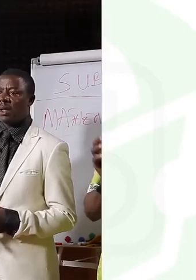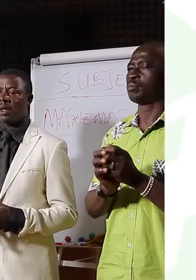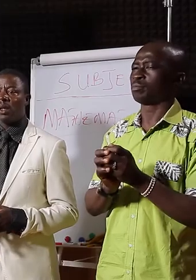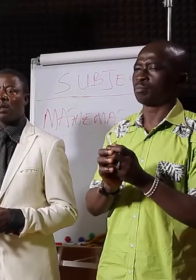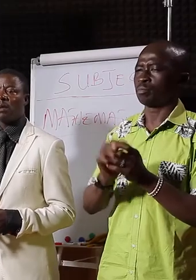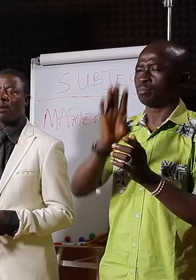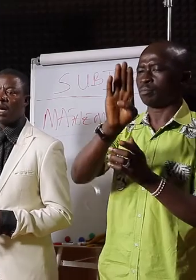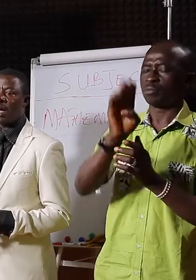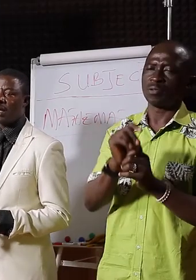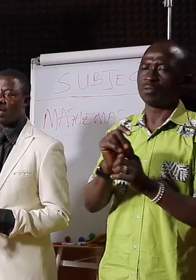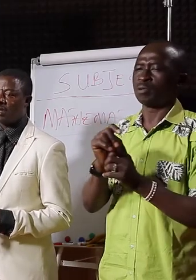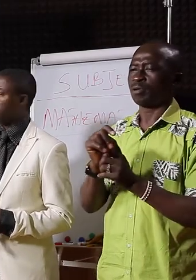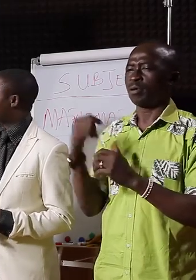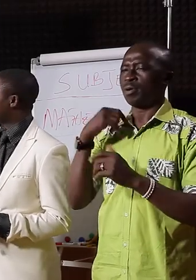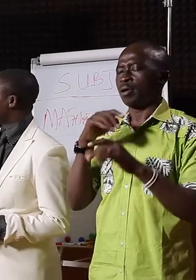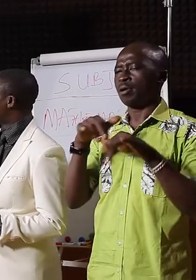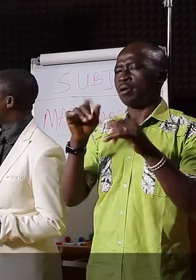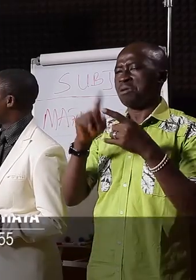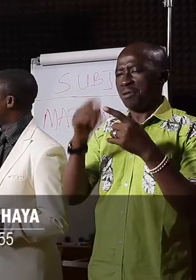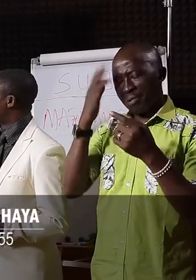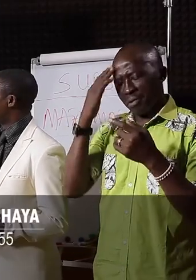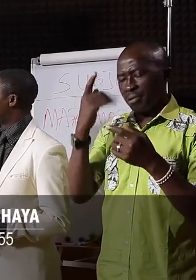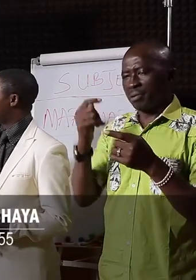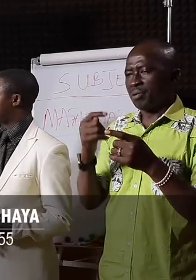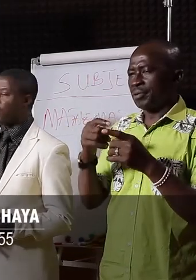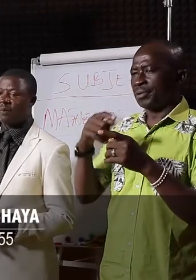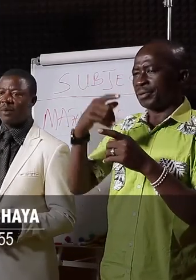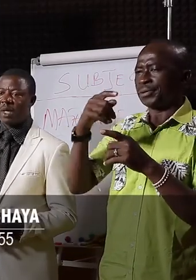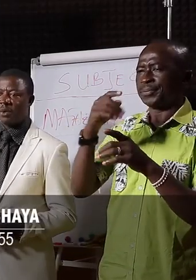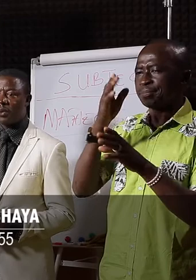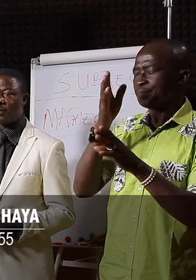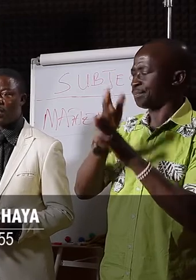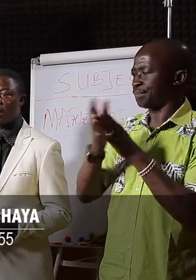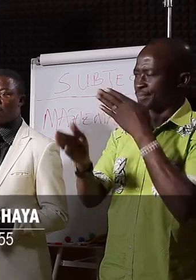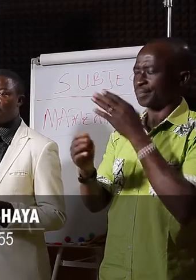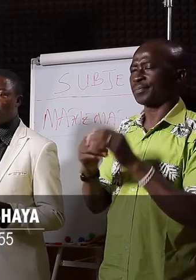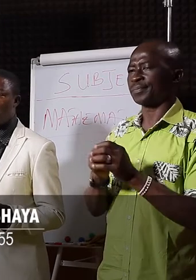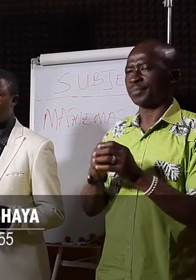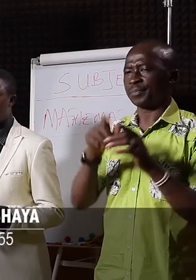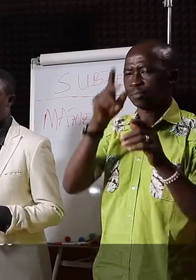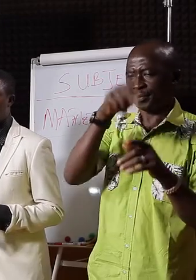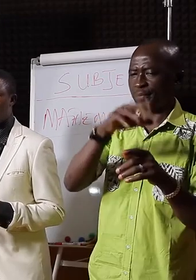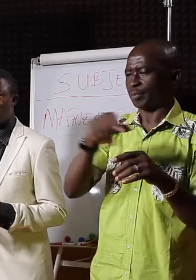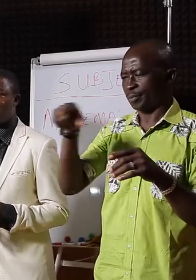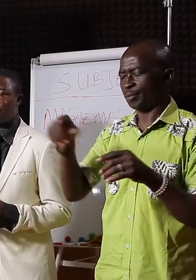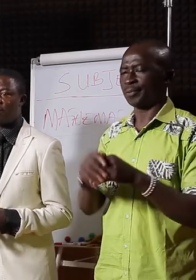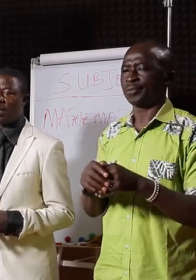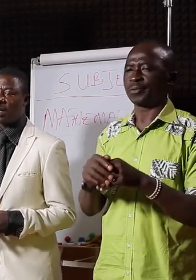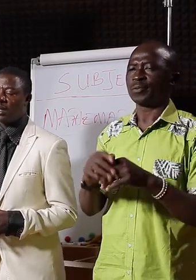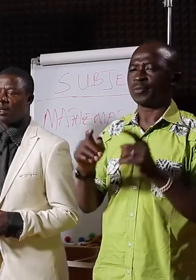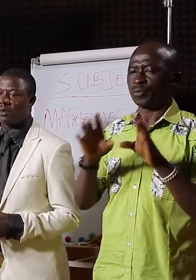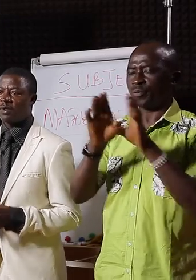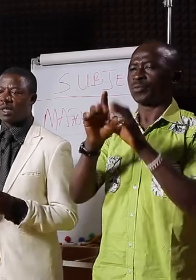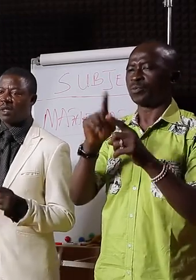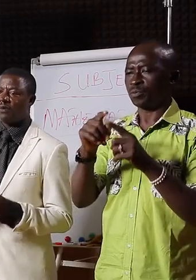Then B, we are yet to ascertain the gradient of point P and Q. You go ahead to derive the